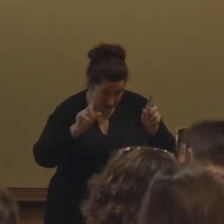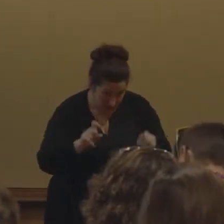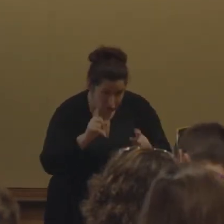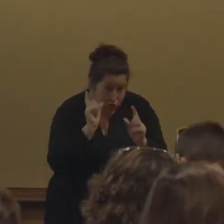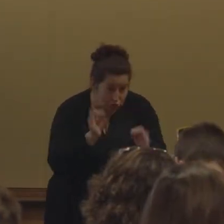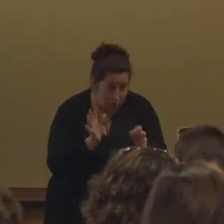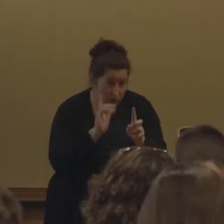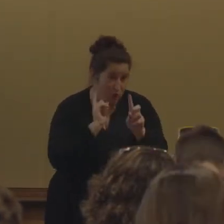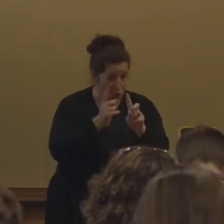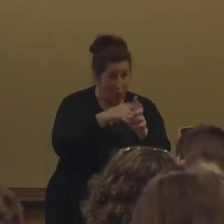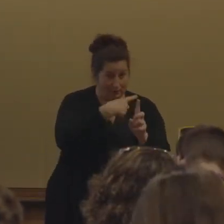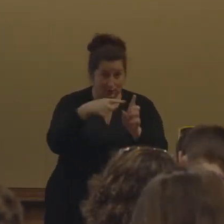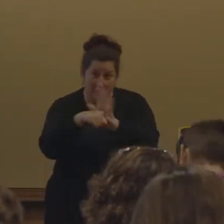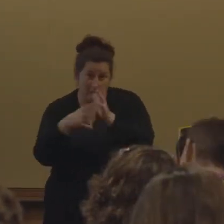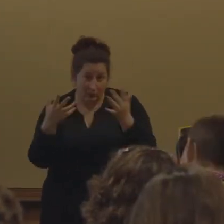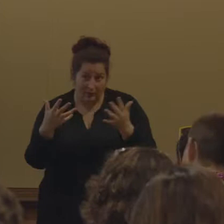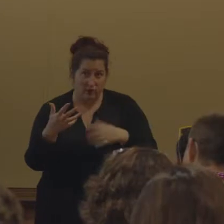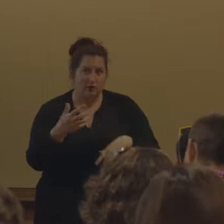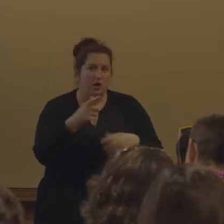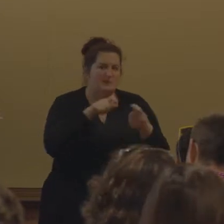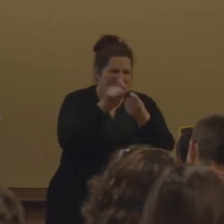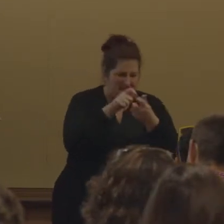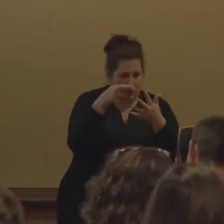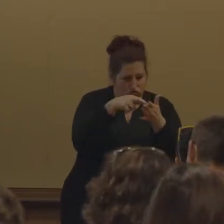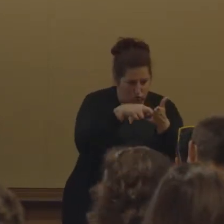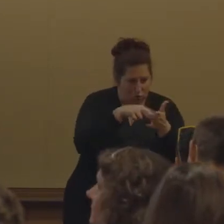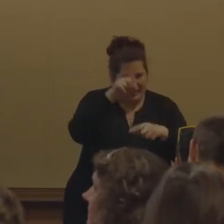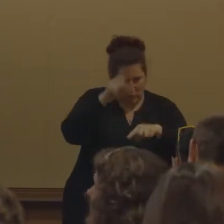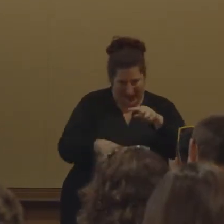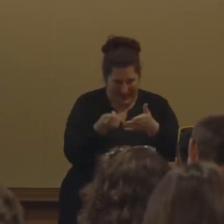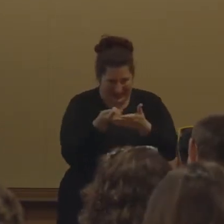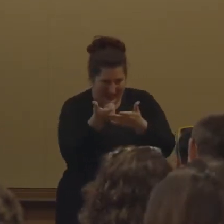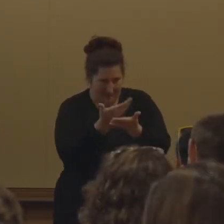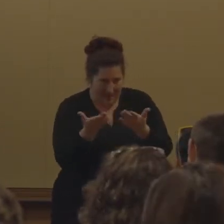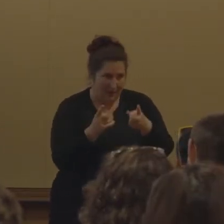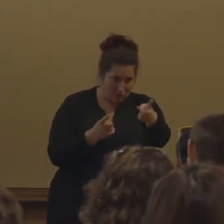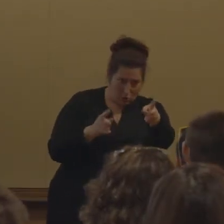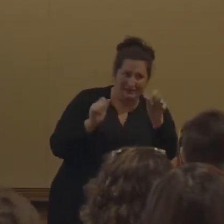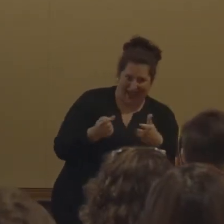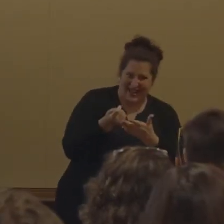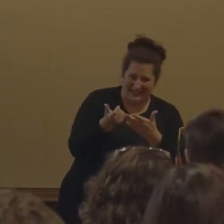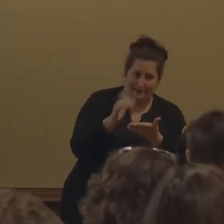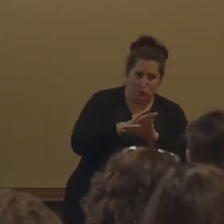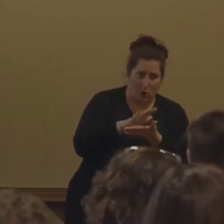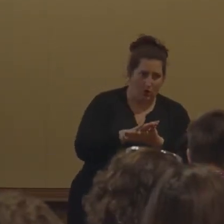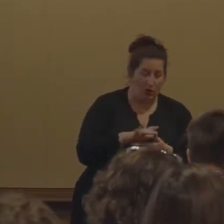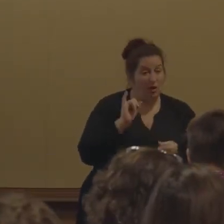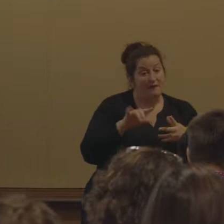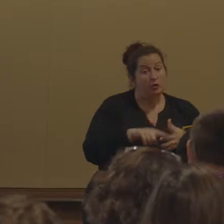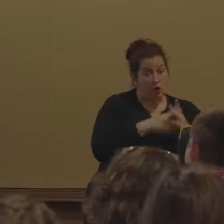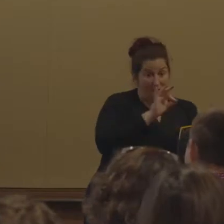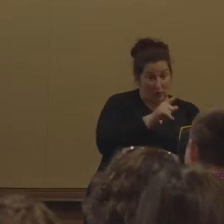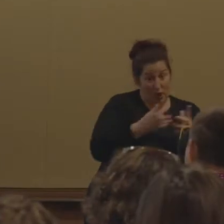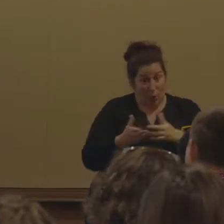your goals and your strengths and interests. There's certain criteria that states can't exempt, but that's one that can be exempt. If I started in Florida, could I